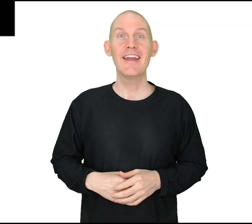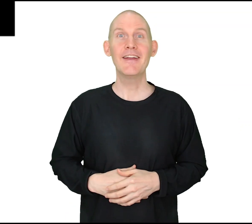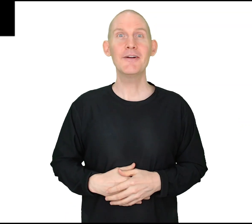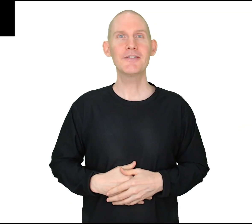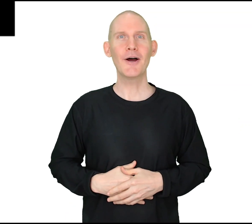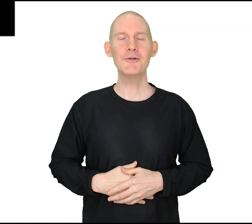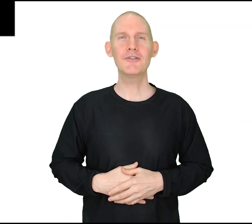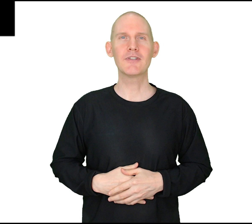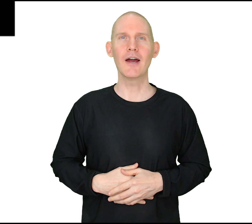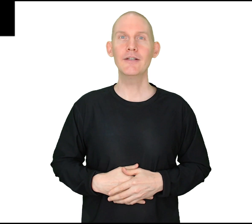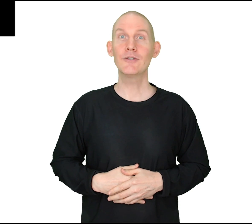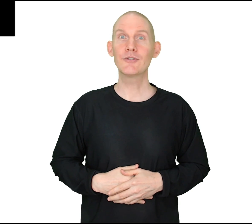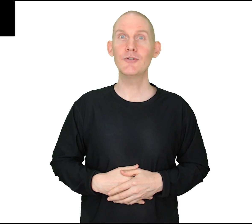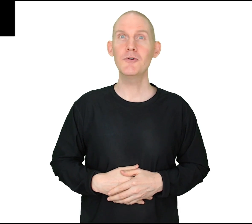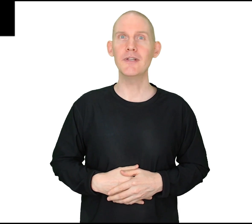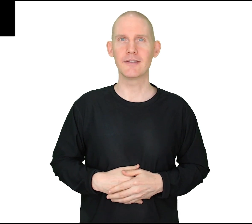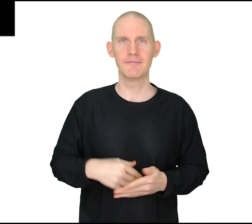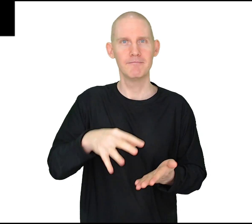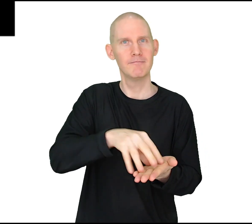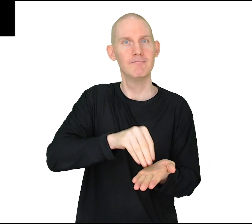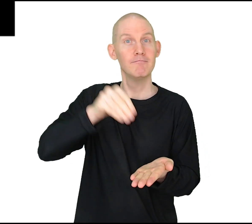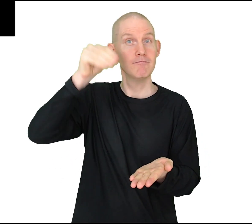Here's how you sign student.